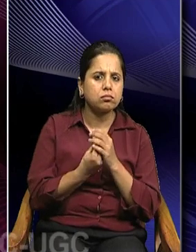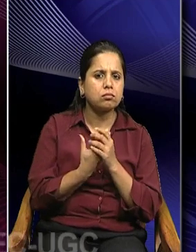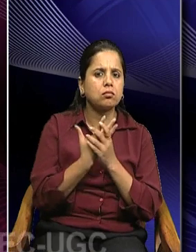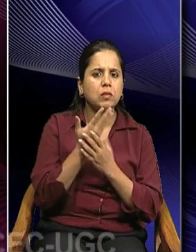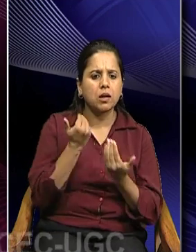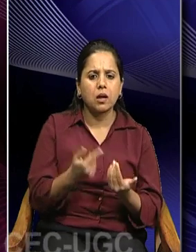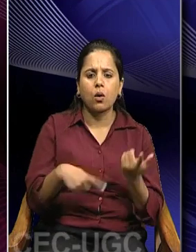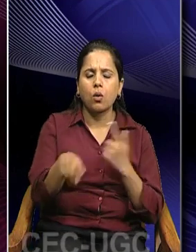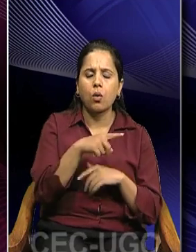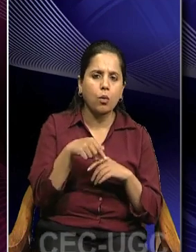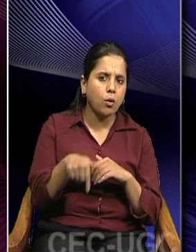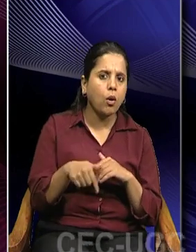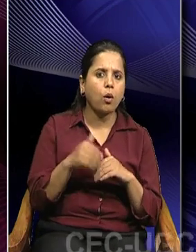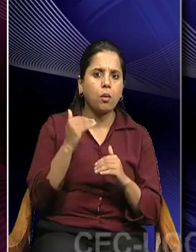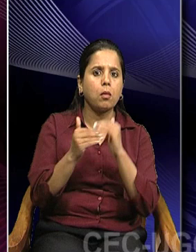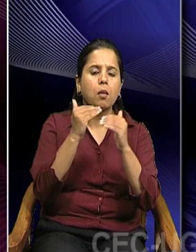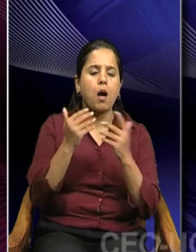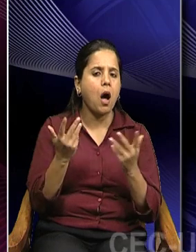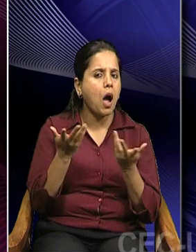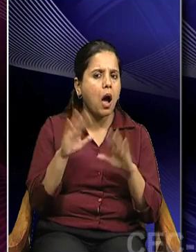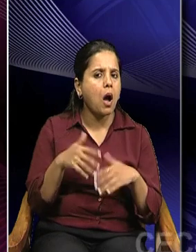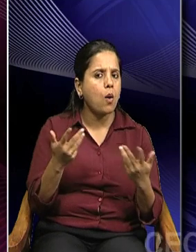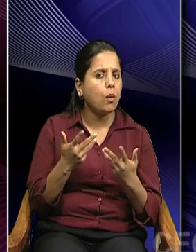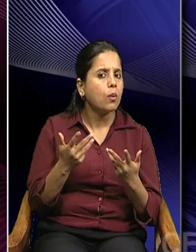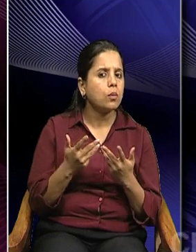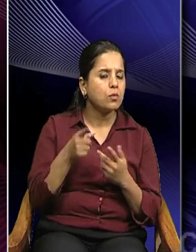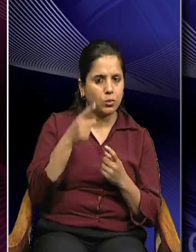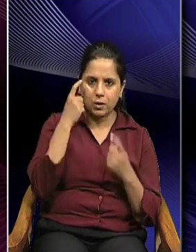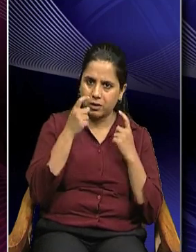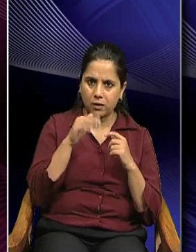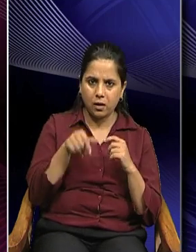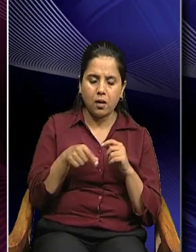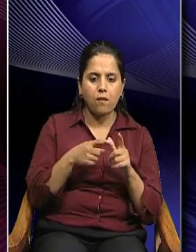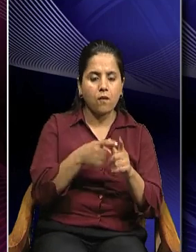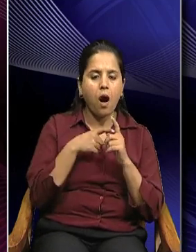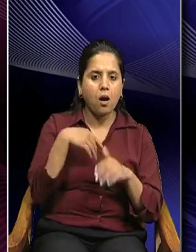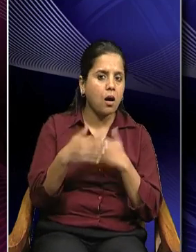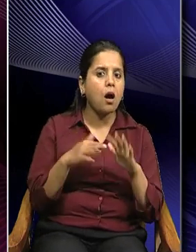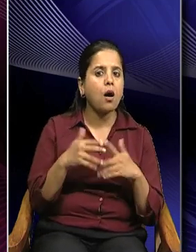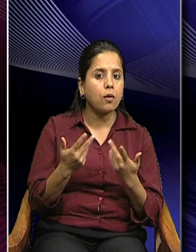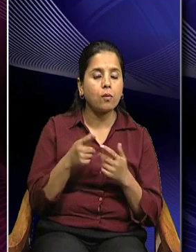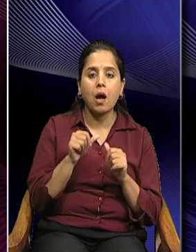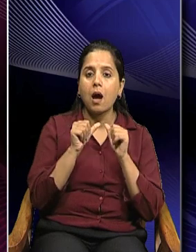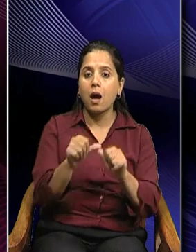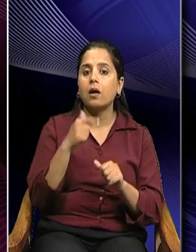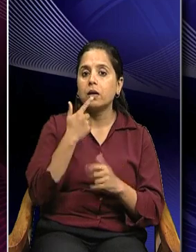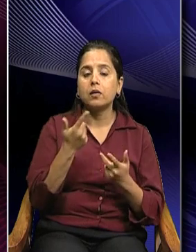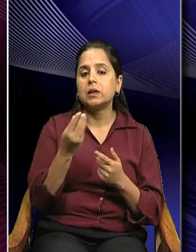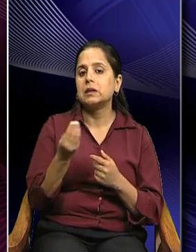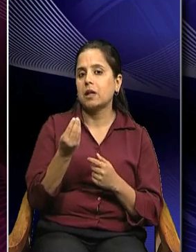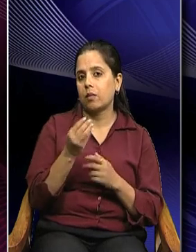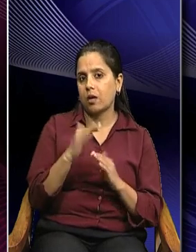at such a great pace, at such a great speed. The answer is that there are